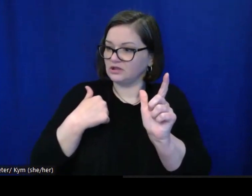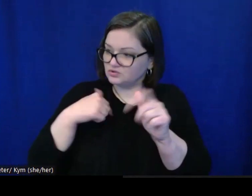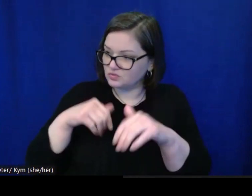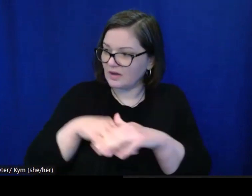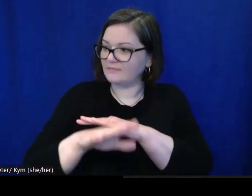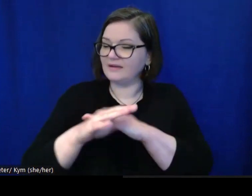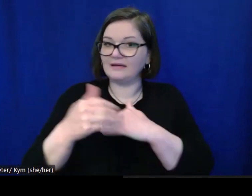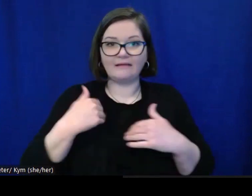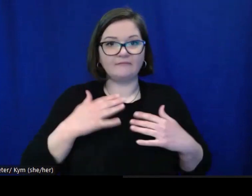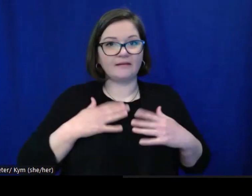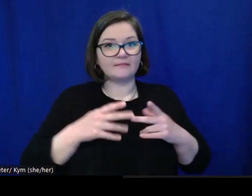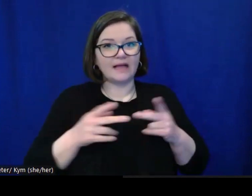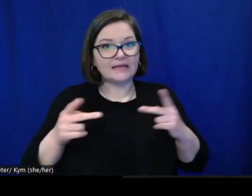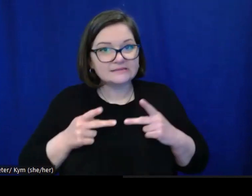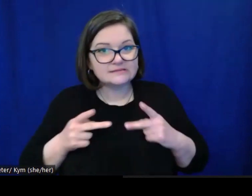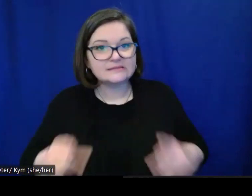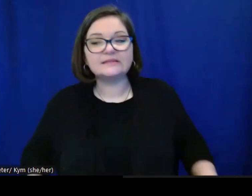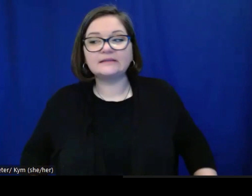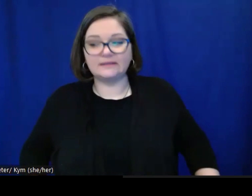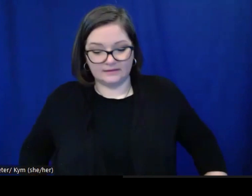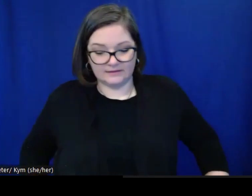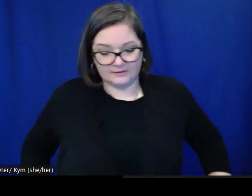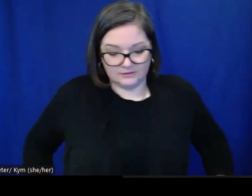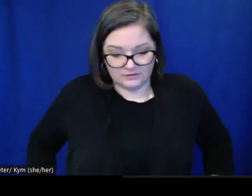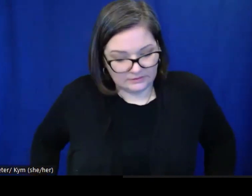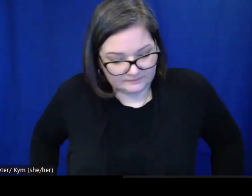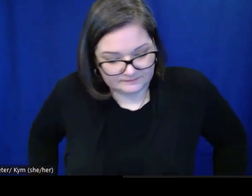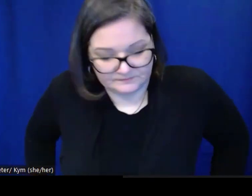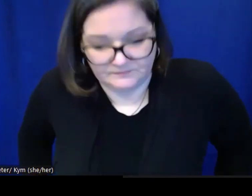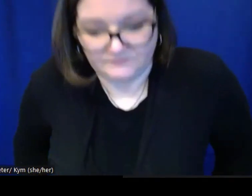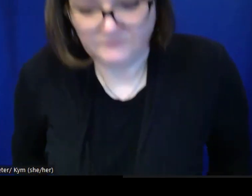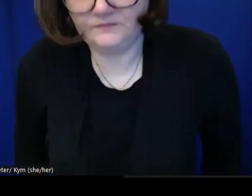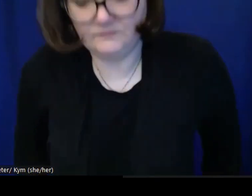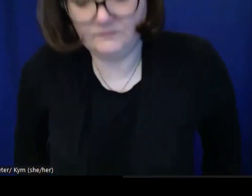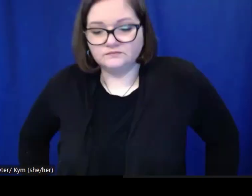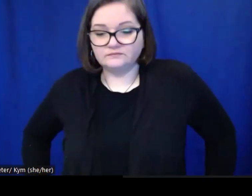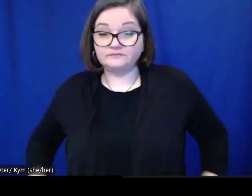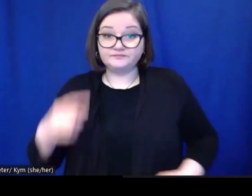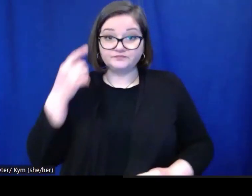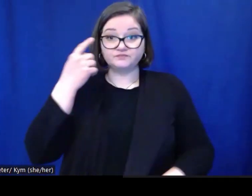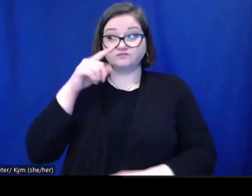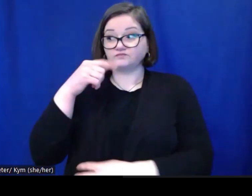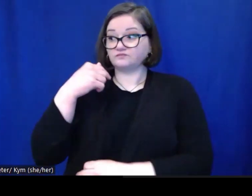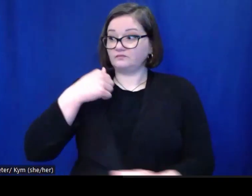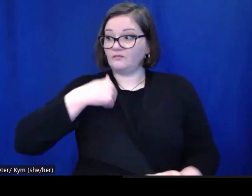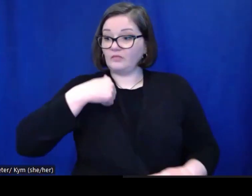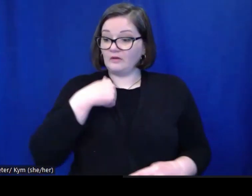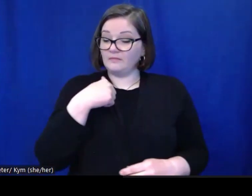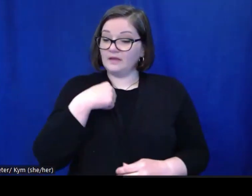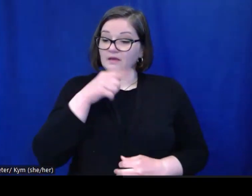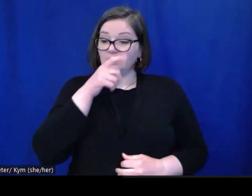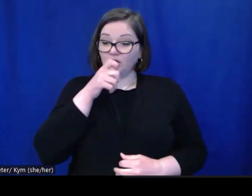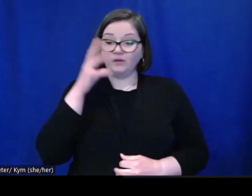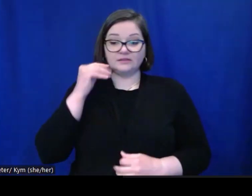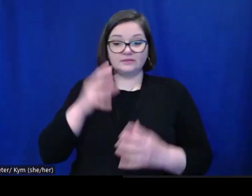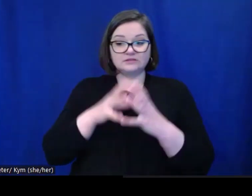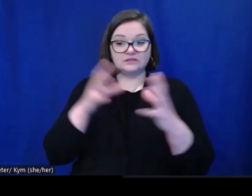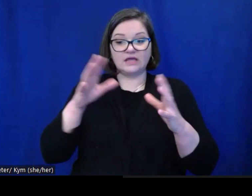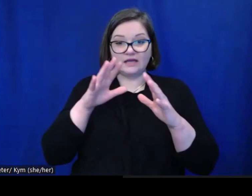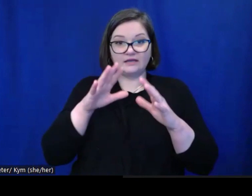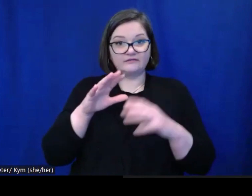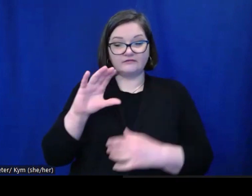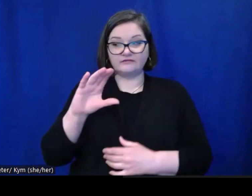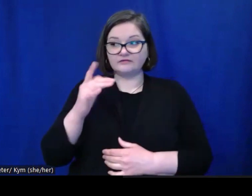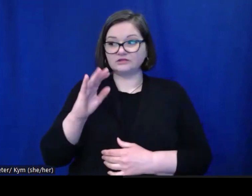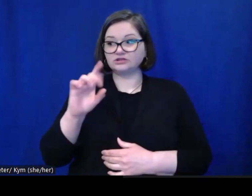And one of the things that was most helpful for me personally, as someone who experienced a lot of childhood trauma,